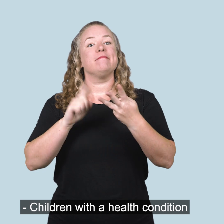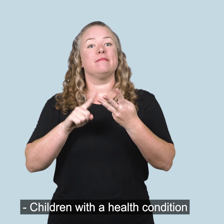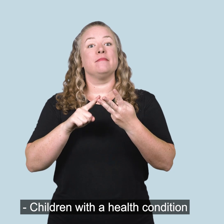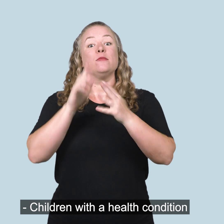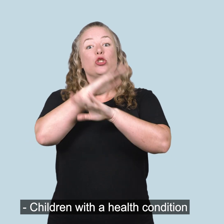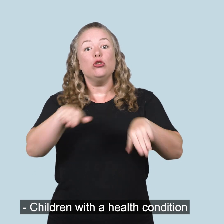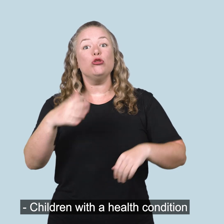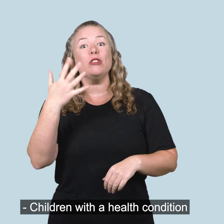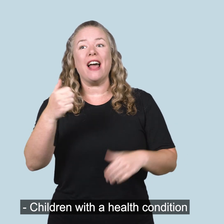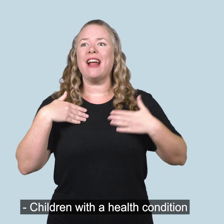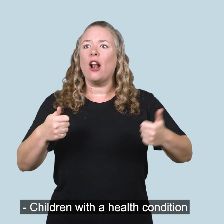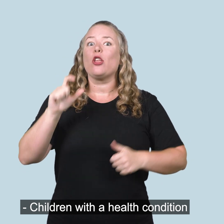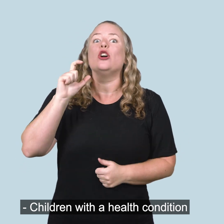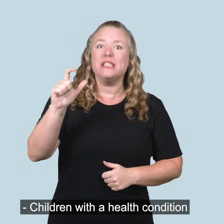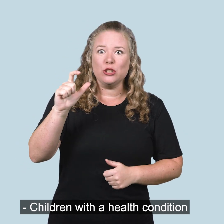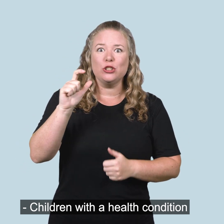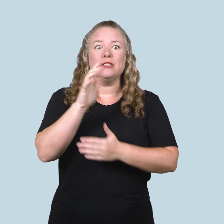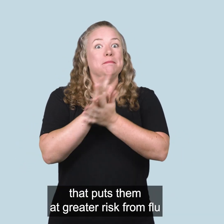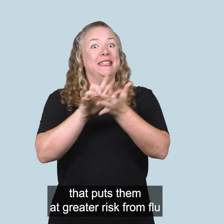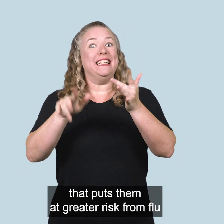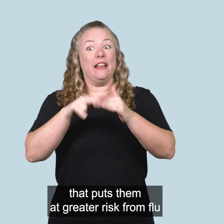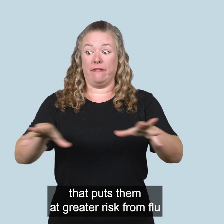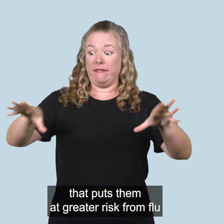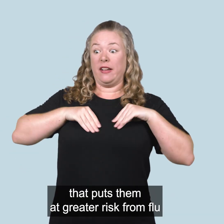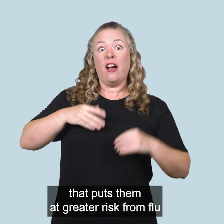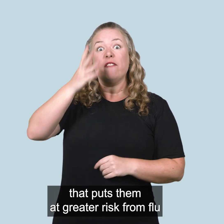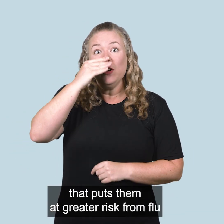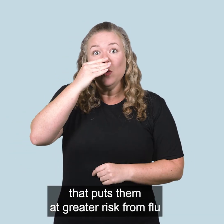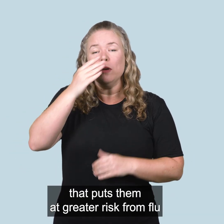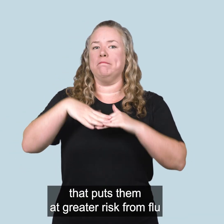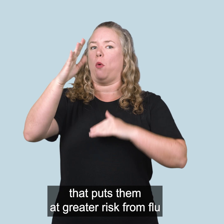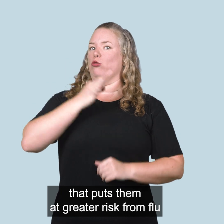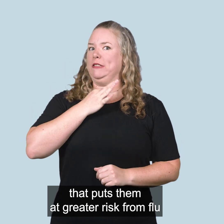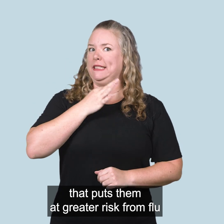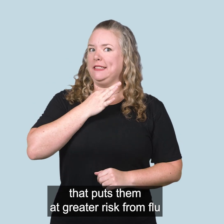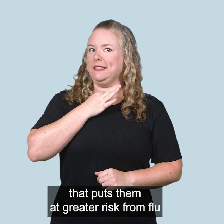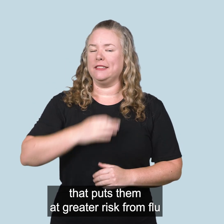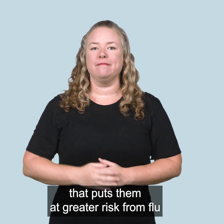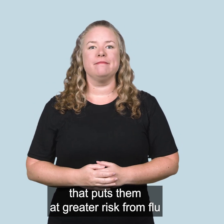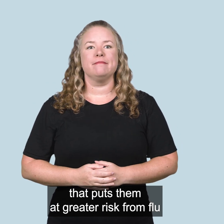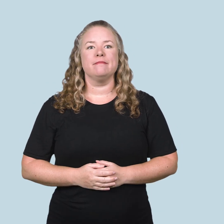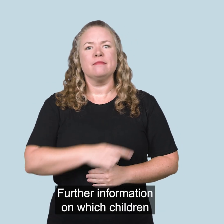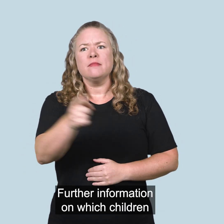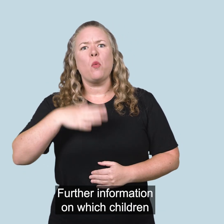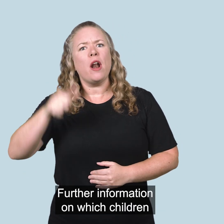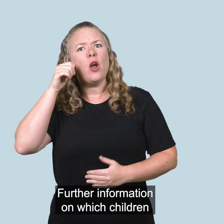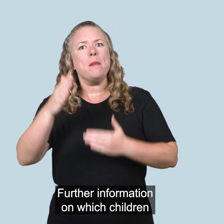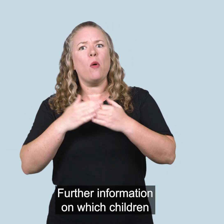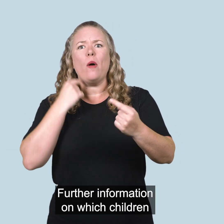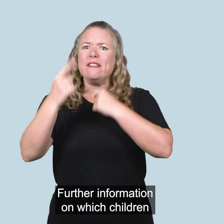children with a health condition that puts them at greater risk from flu. Further information on